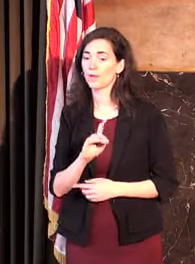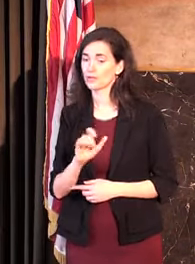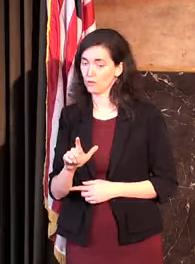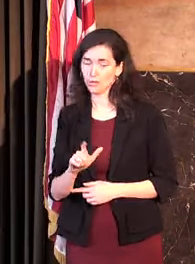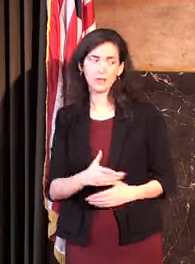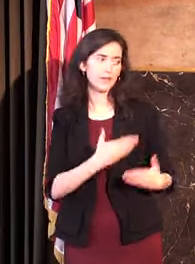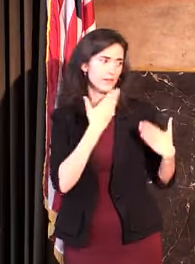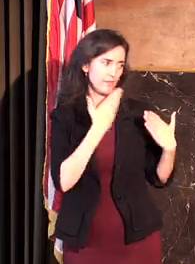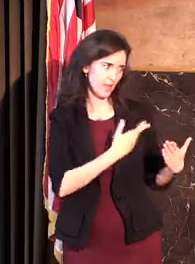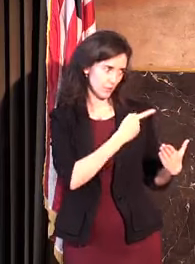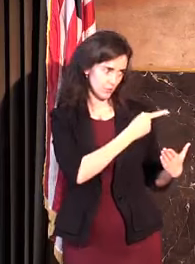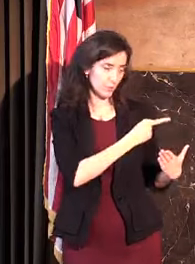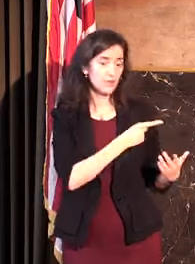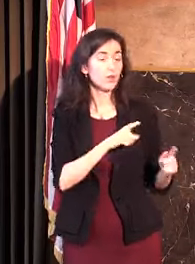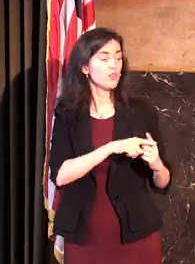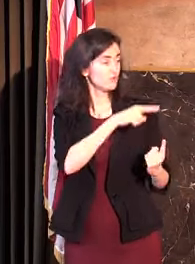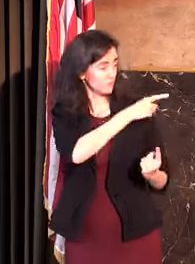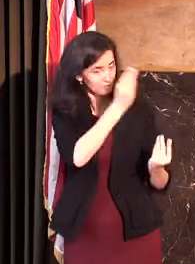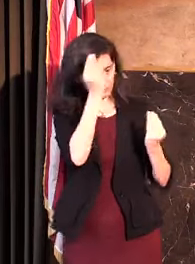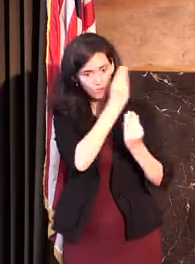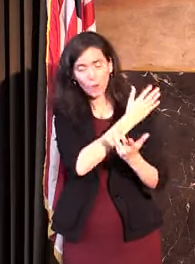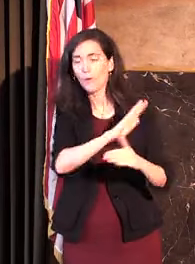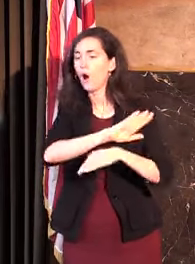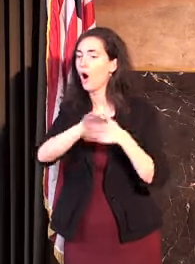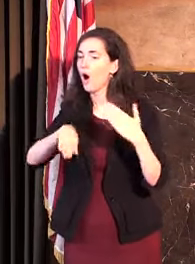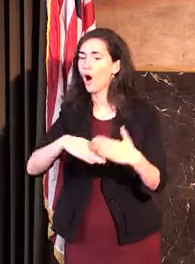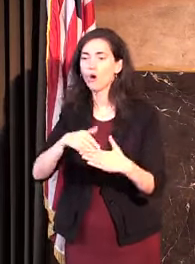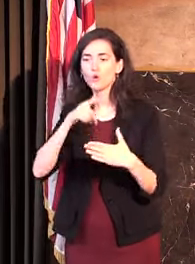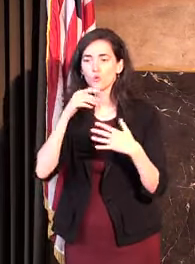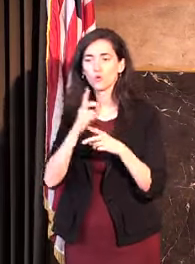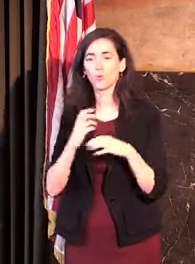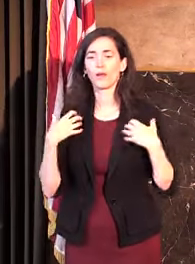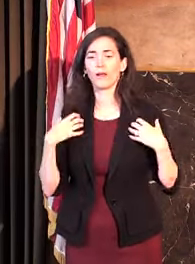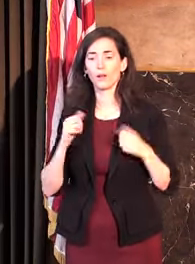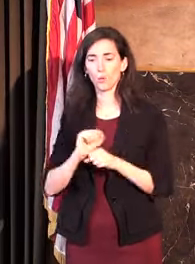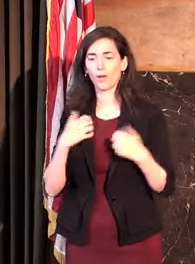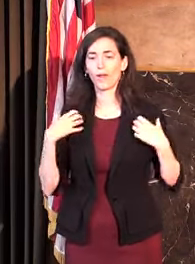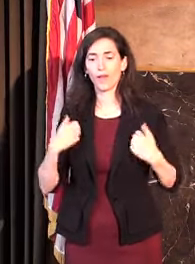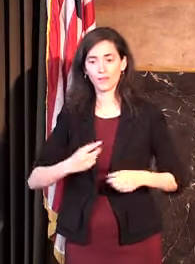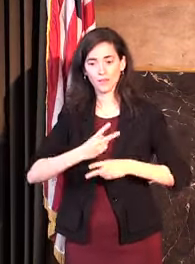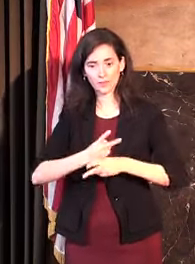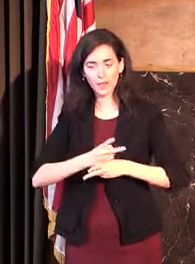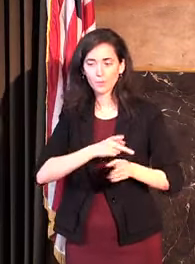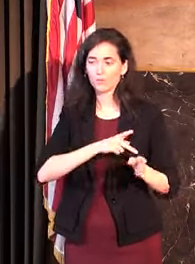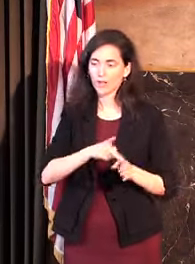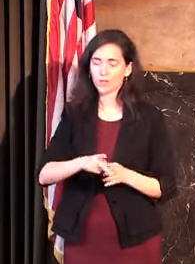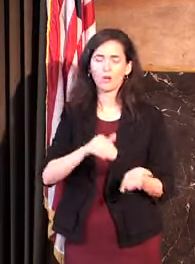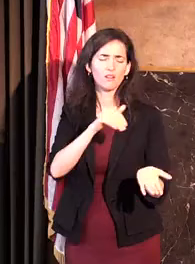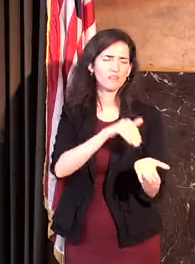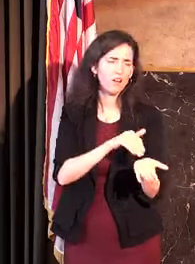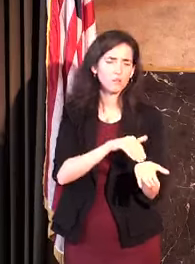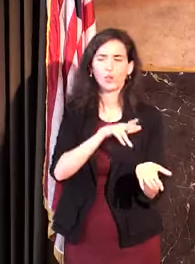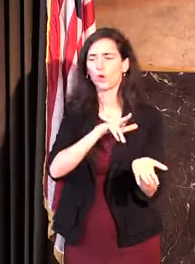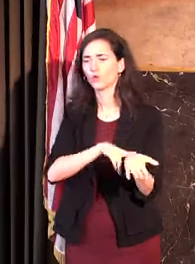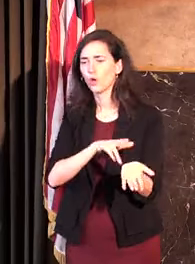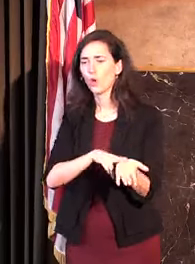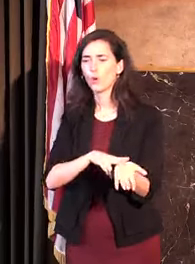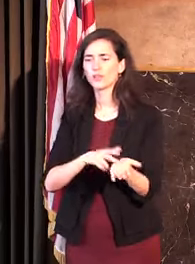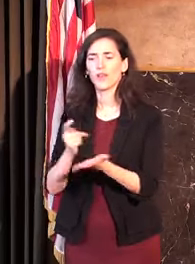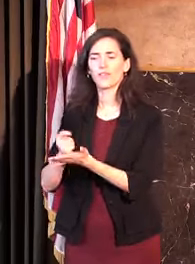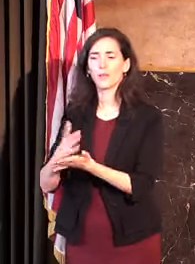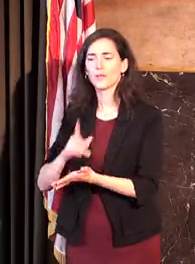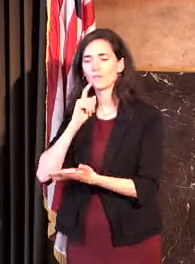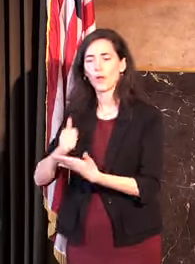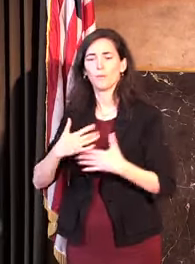extension, through her, all healthcare professionals across the state of Louisiana I'm talking doctors, nurses, respiratory therapists,